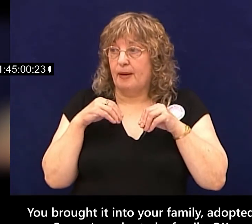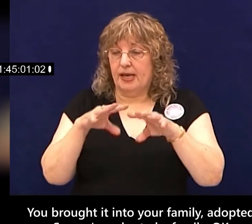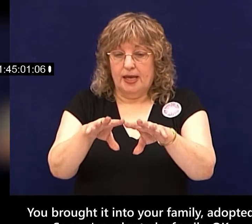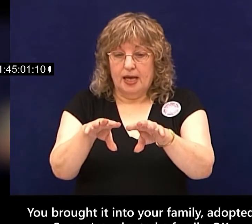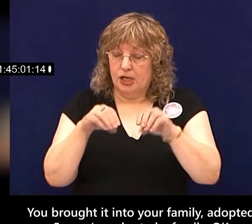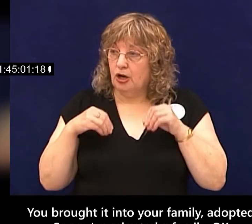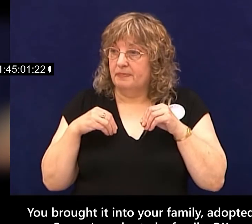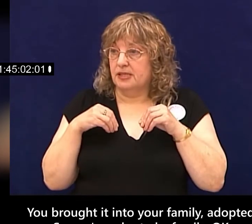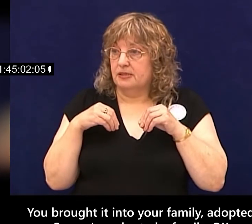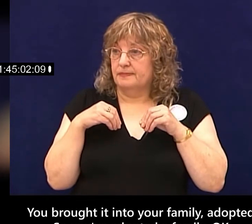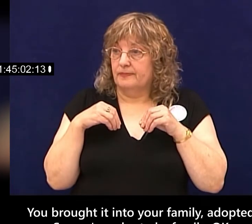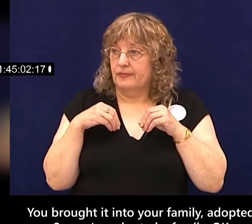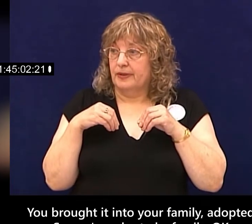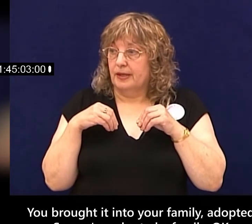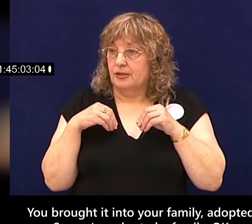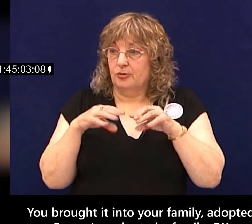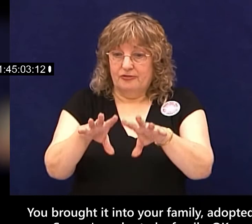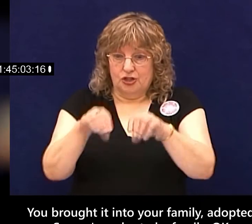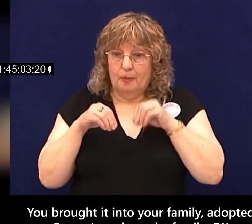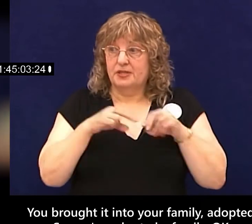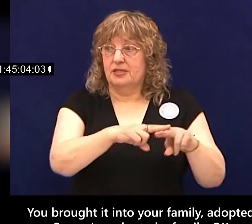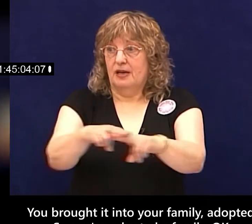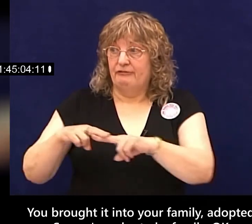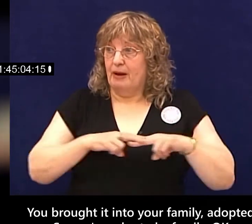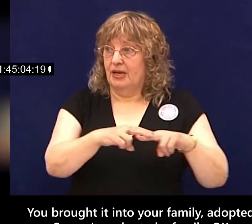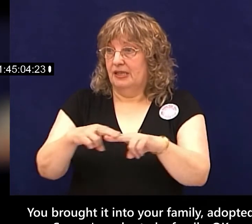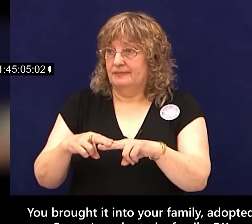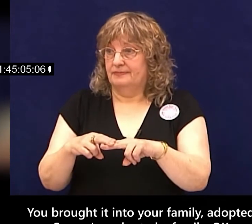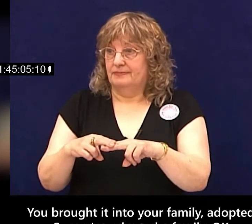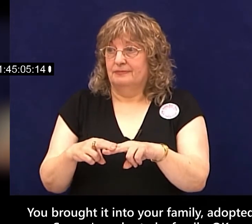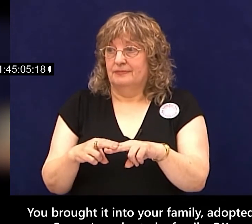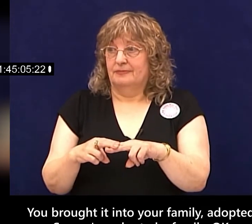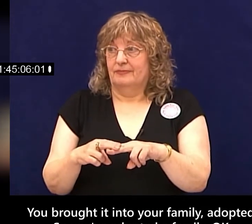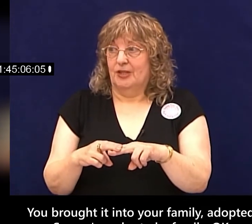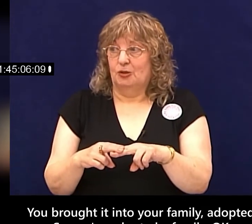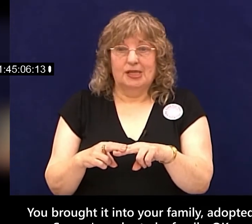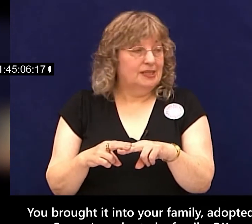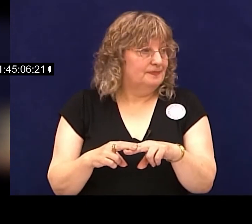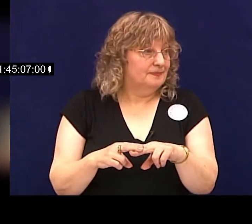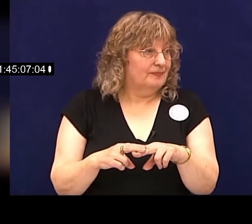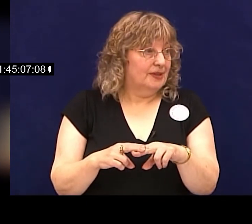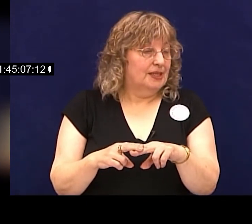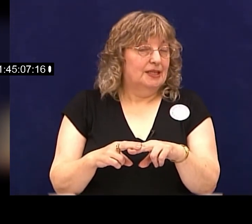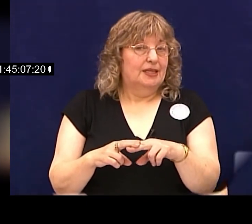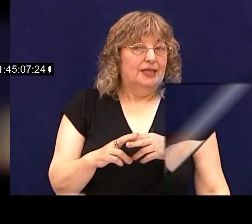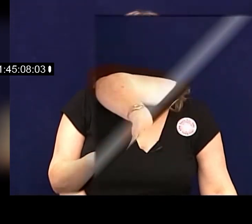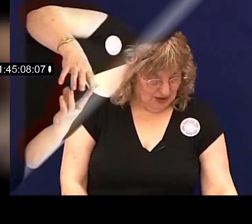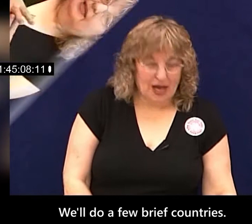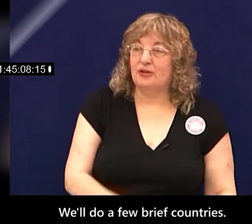family. Adopted. So you've adopted a family. Okay? Okay, we'll do